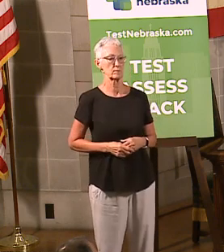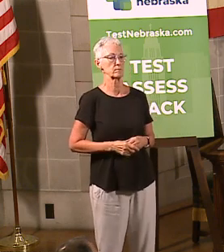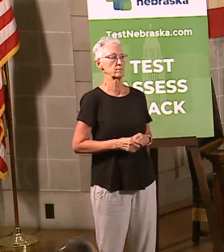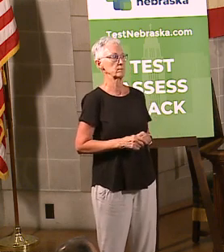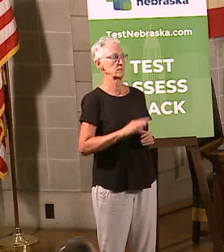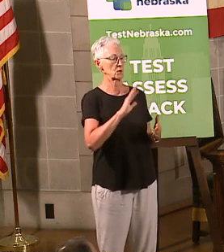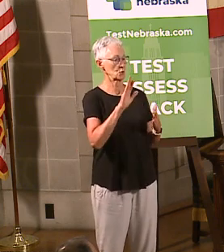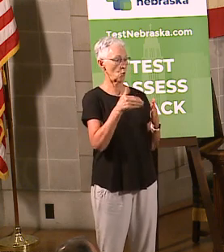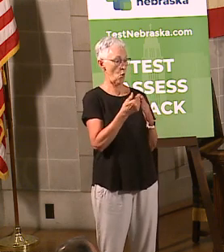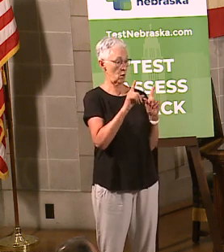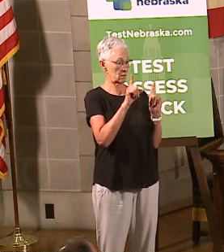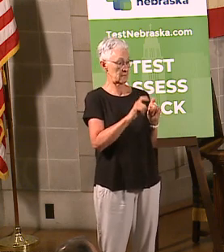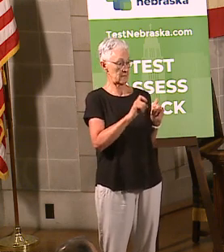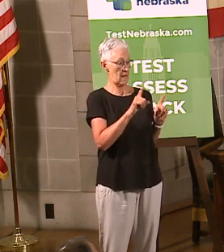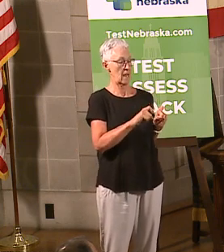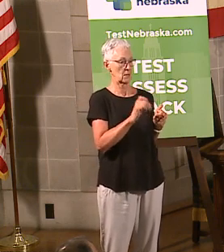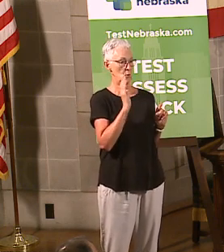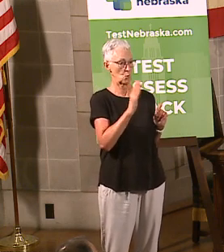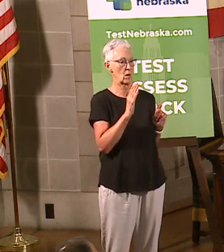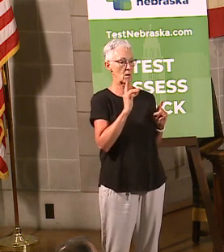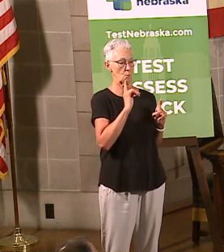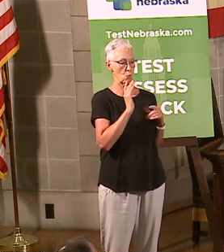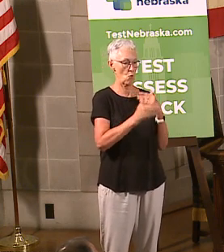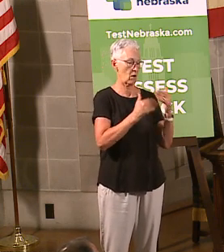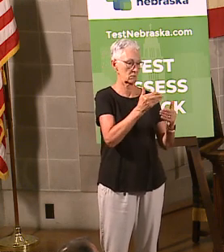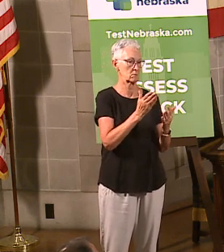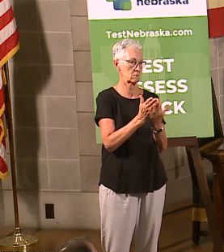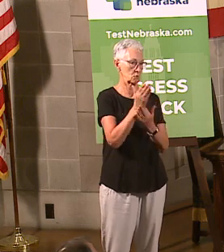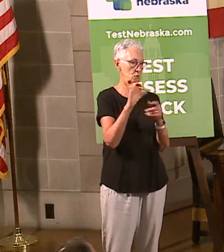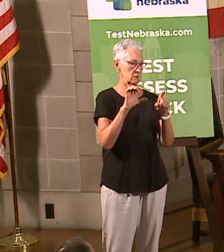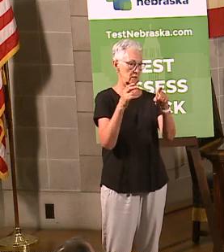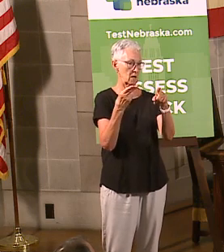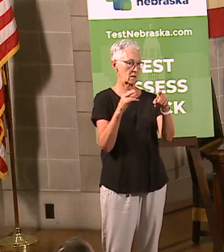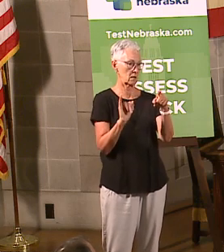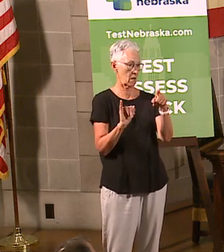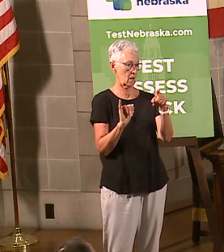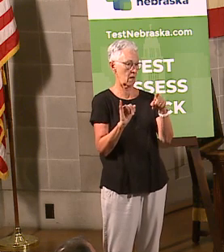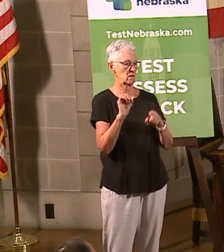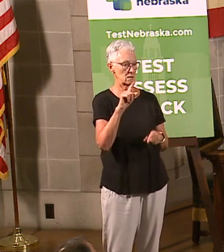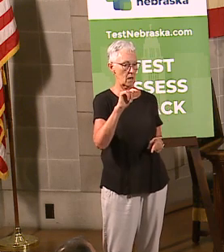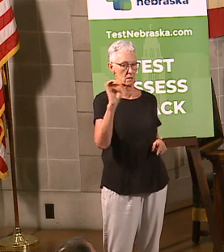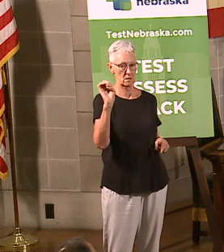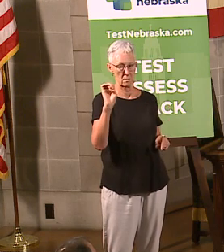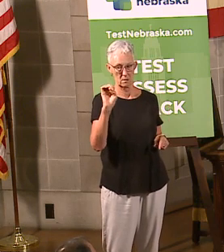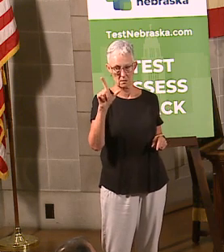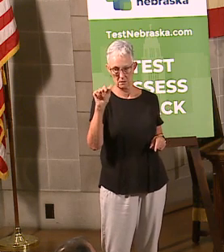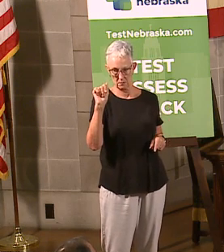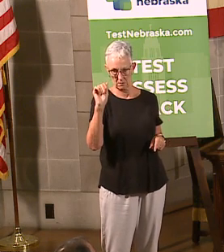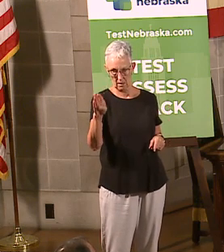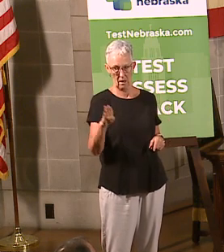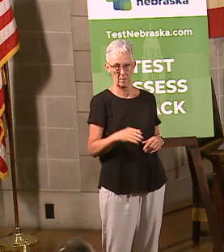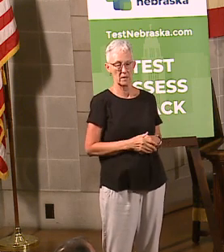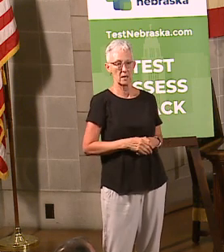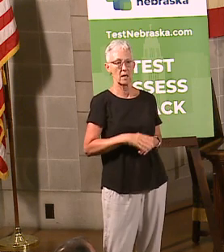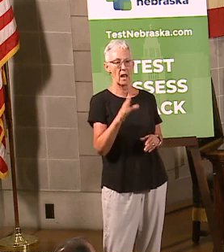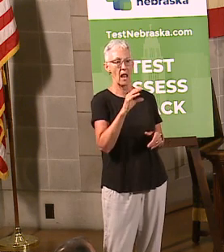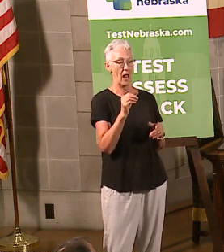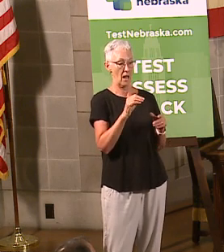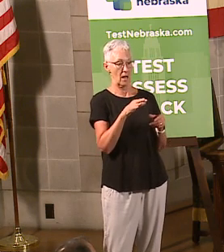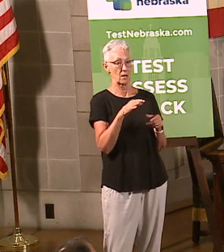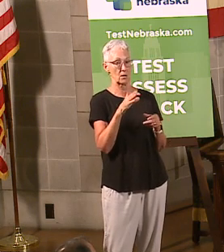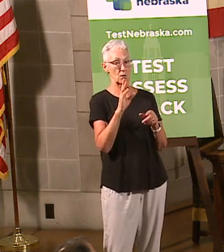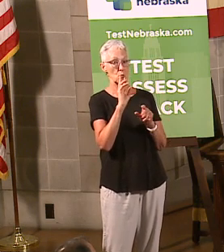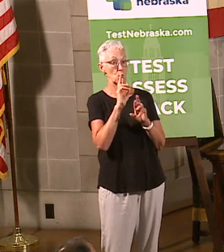processed through the CHI St. Elizabeth lab here in Lincoln, and the facilities and the local health departments will receive the